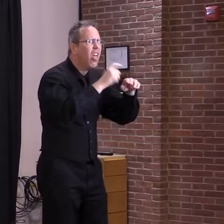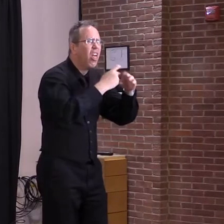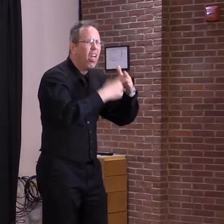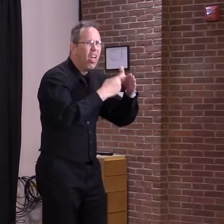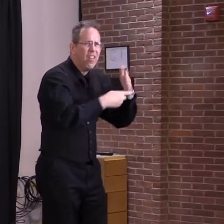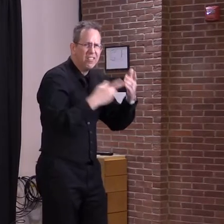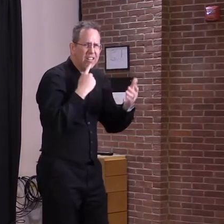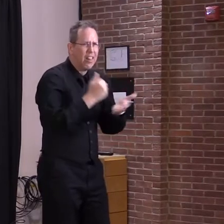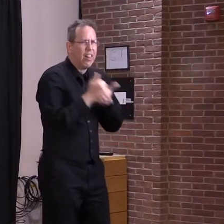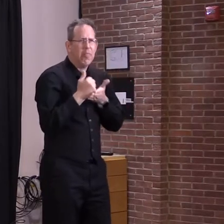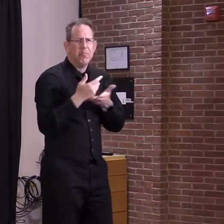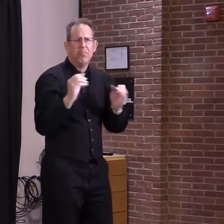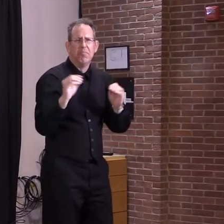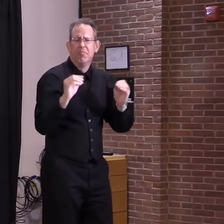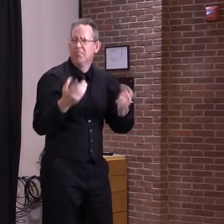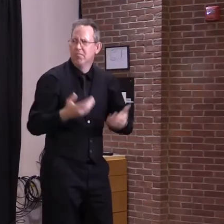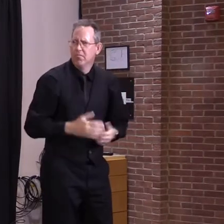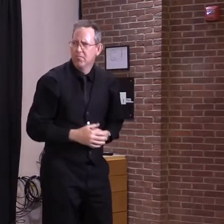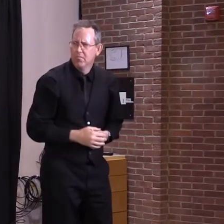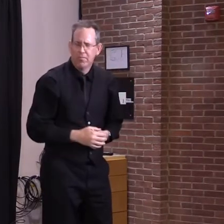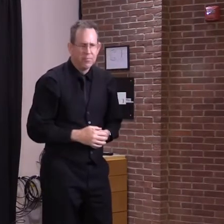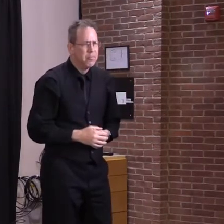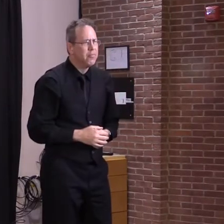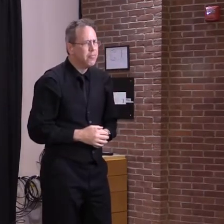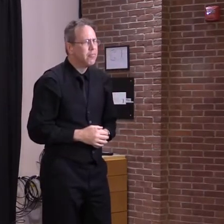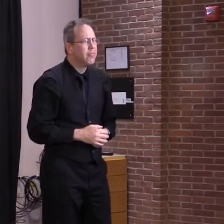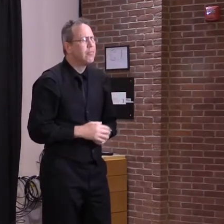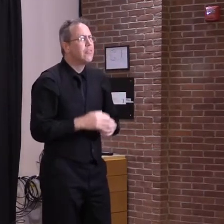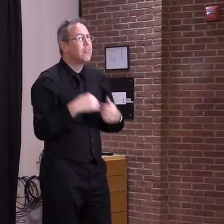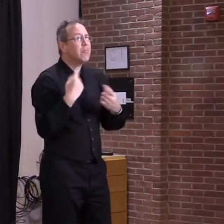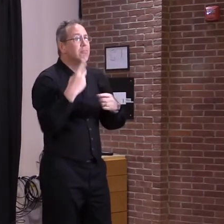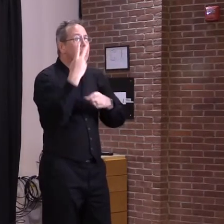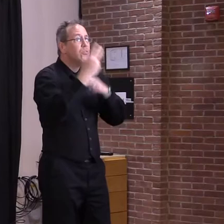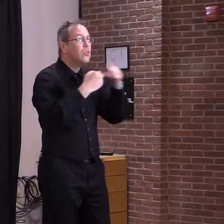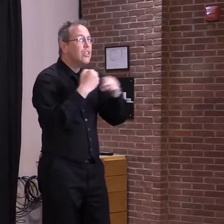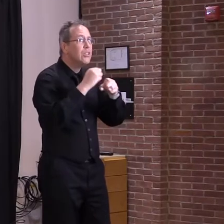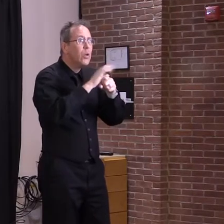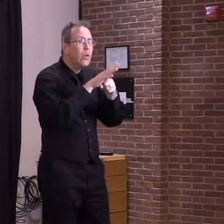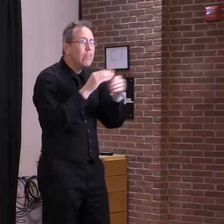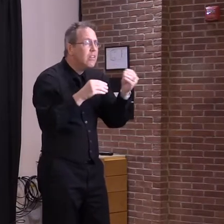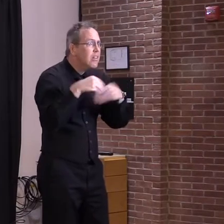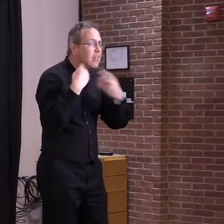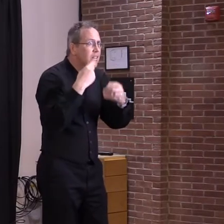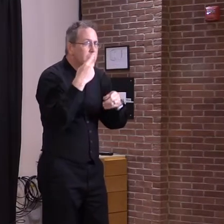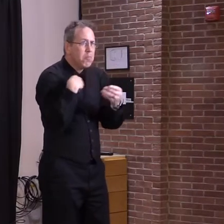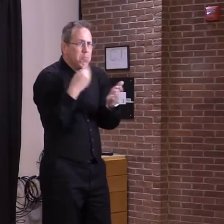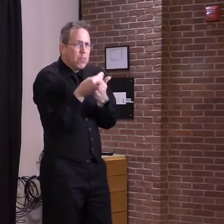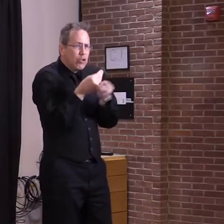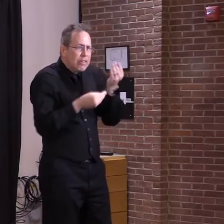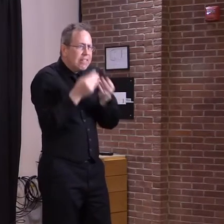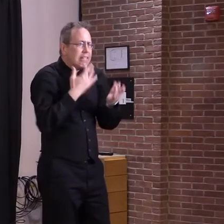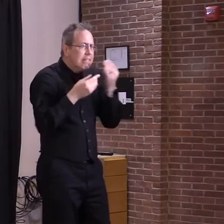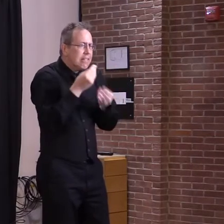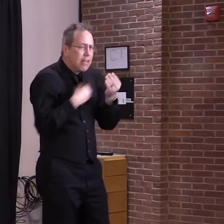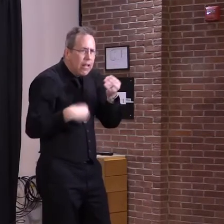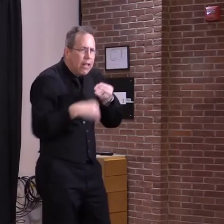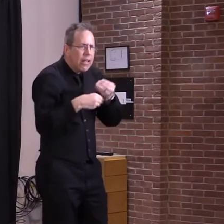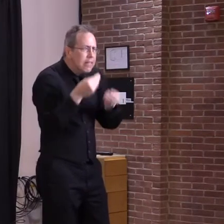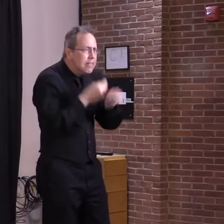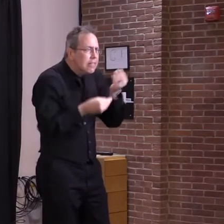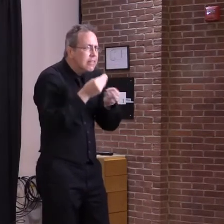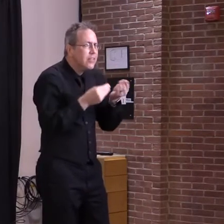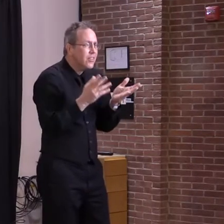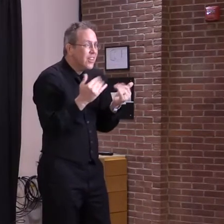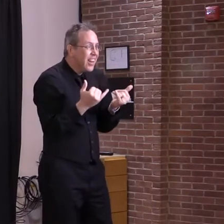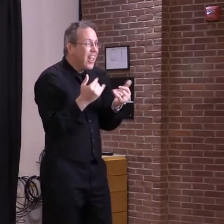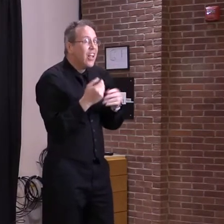Again, we've had 2 years of budget surpluses and or an upgrade in the allocation for next